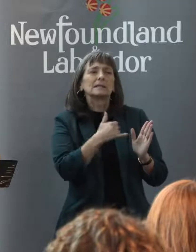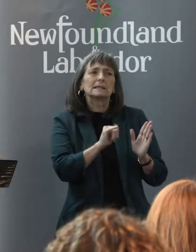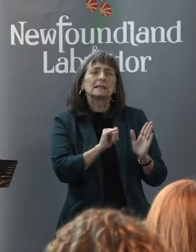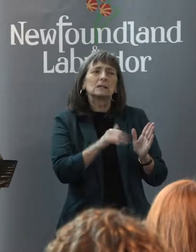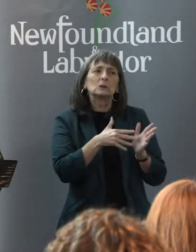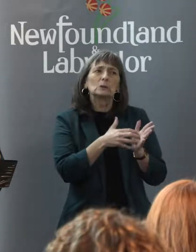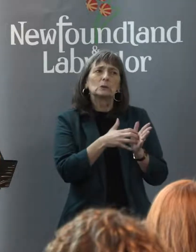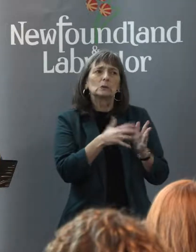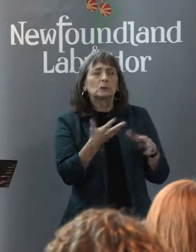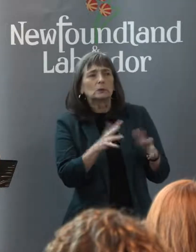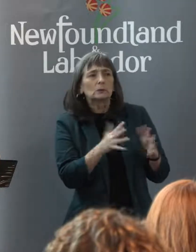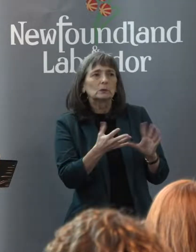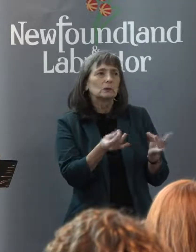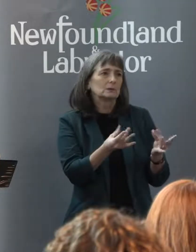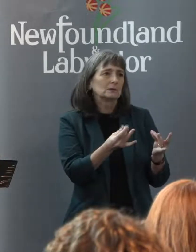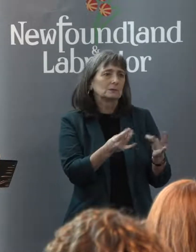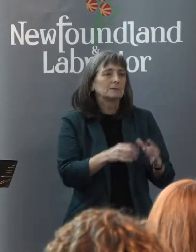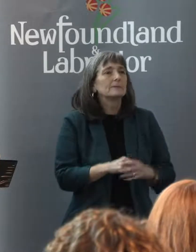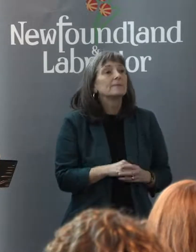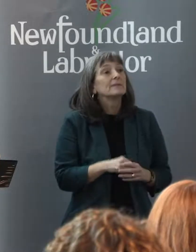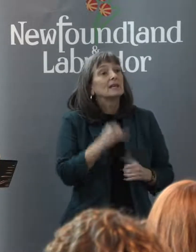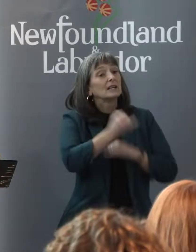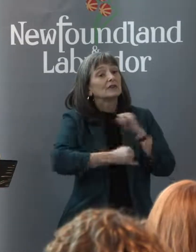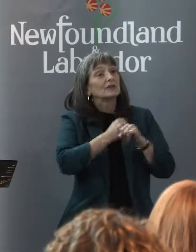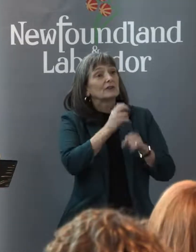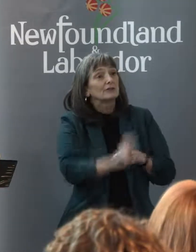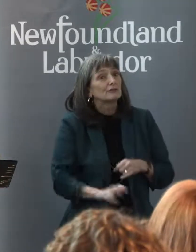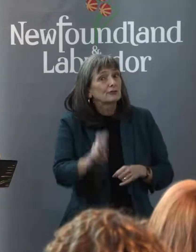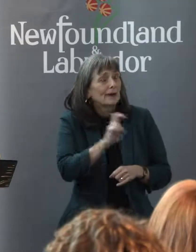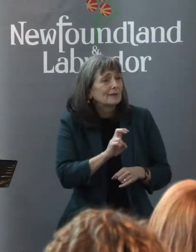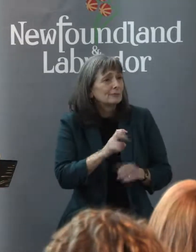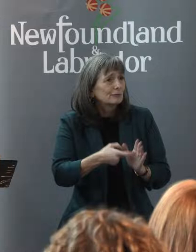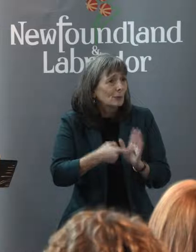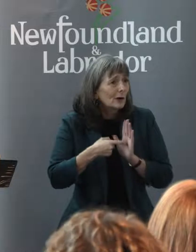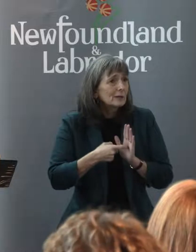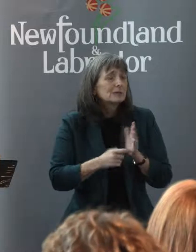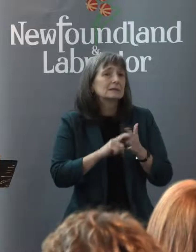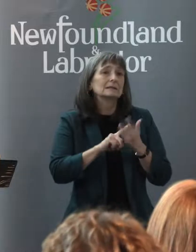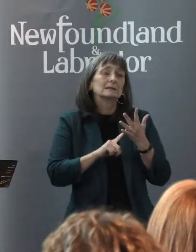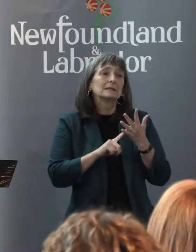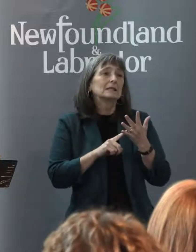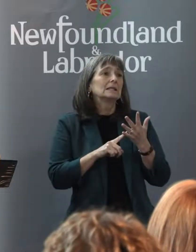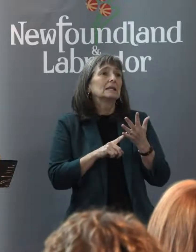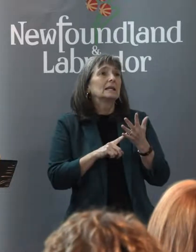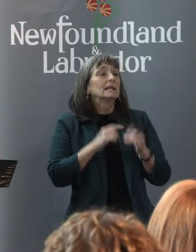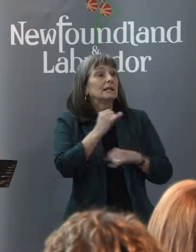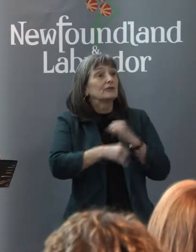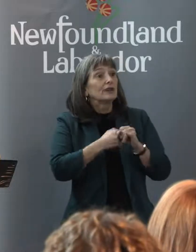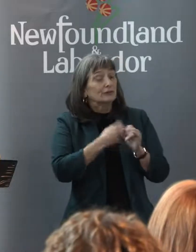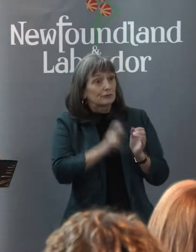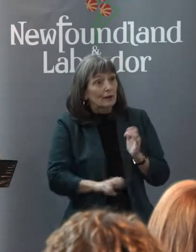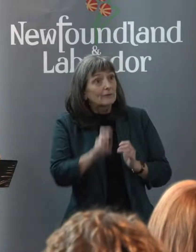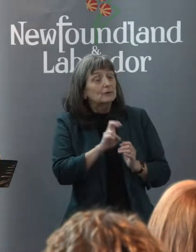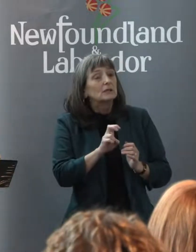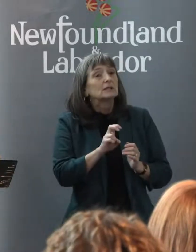remains fragile. International travel demand will likely remain